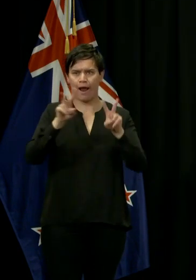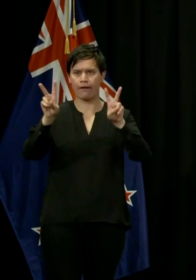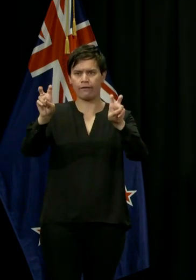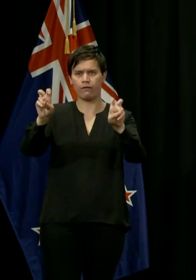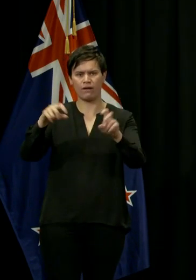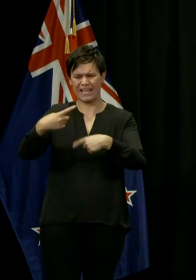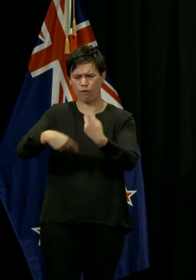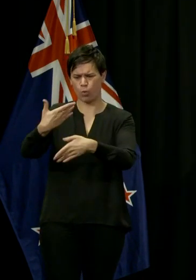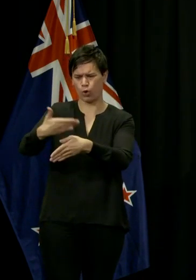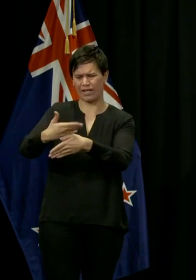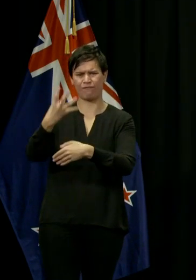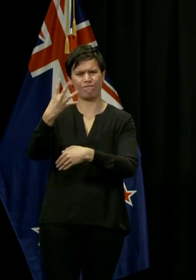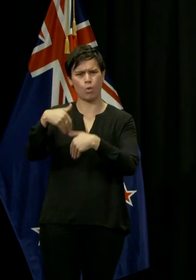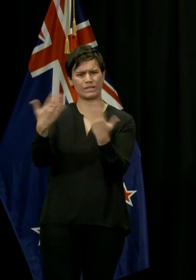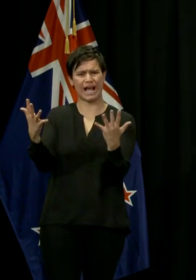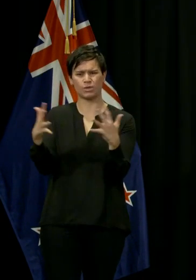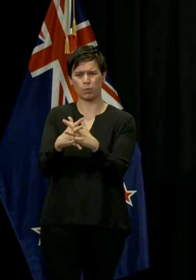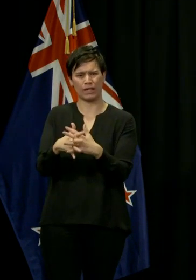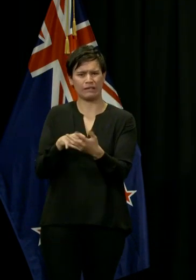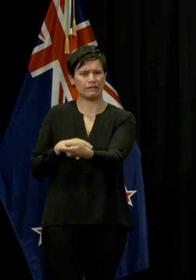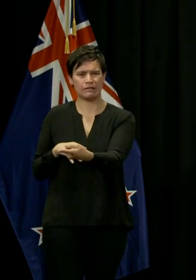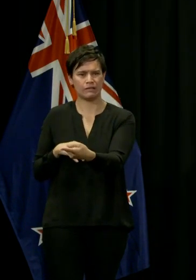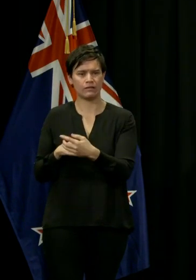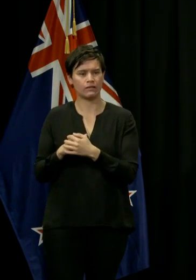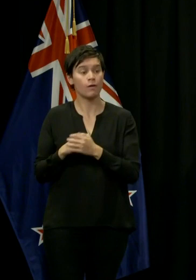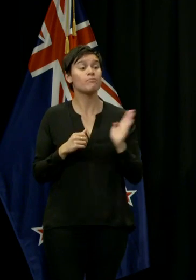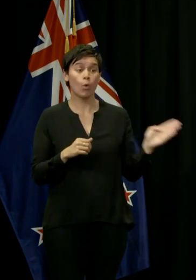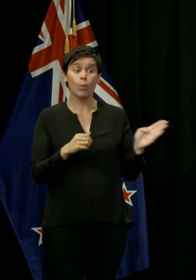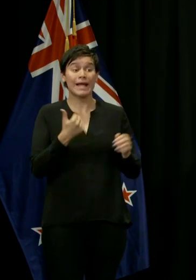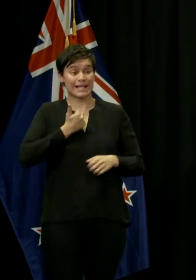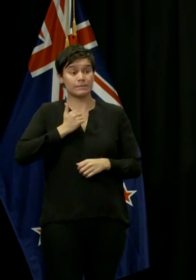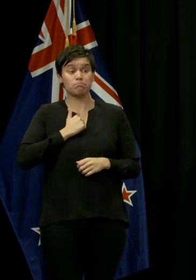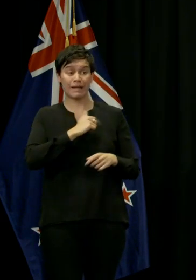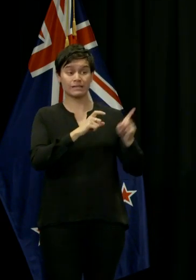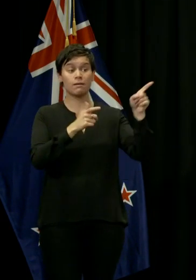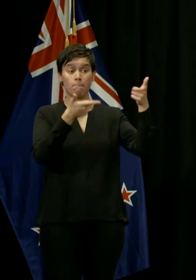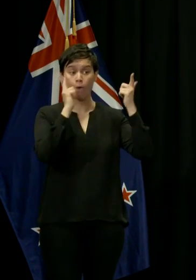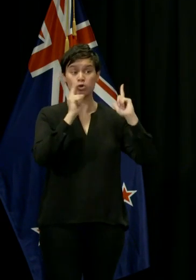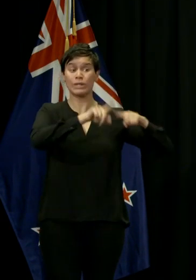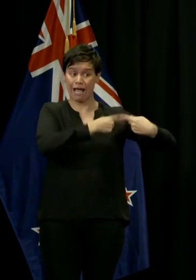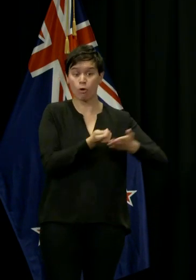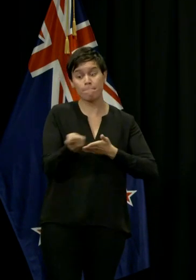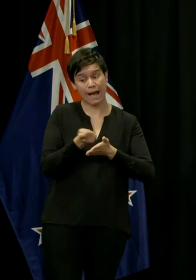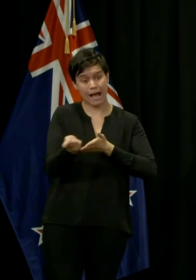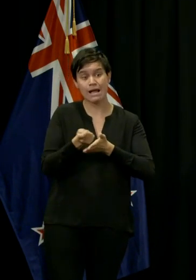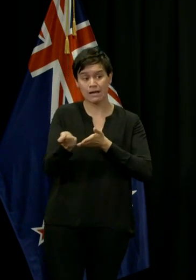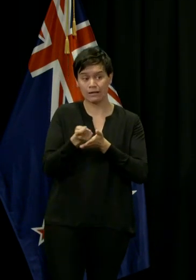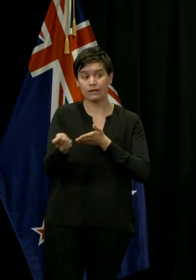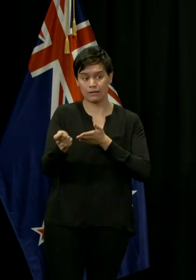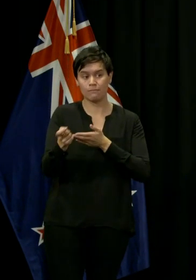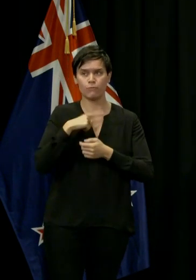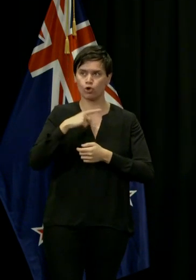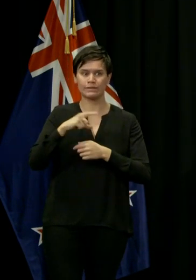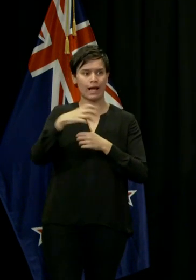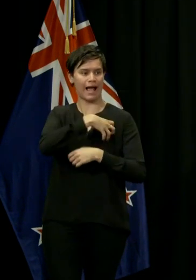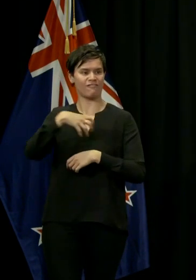well, that's where we expect payroll to continue to be passing on those wage subsidies. And we have mechanisms that we put in place, if